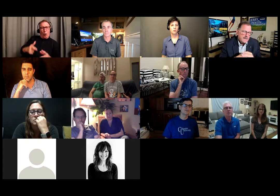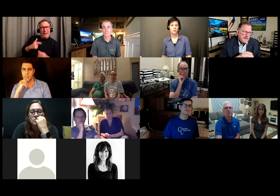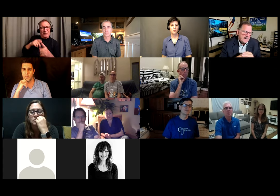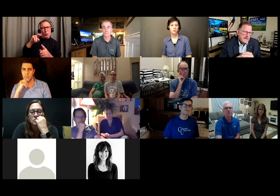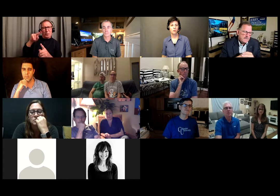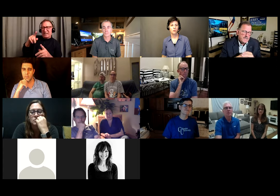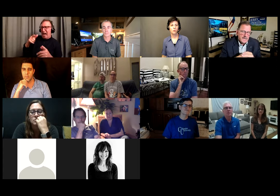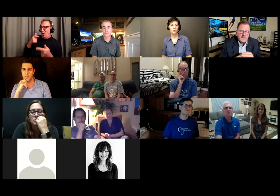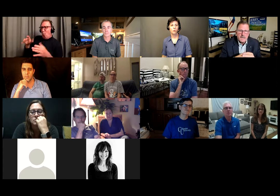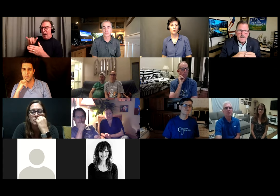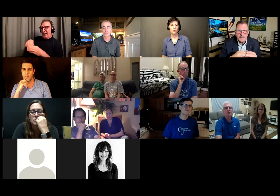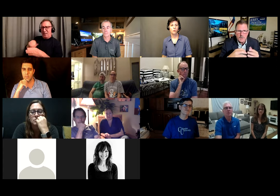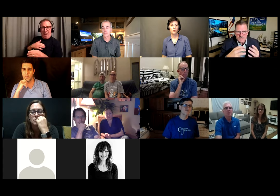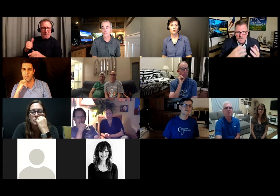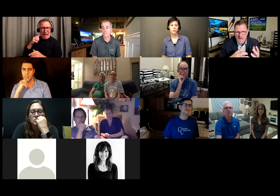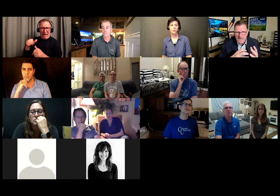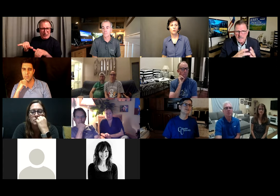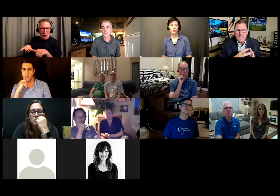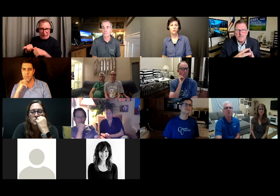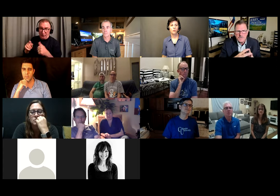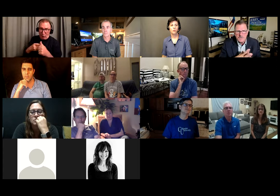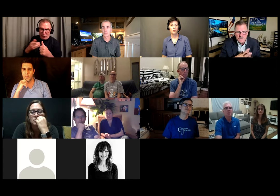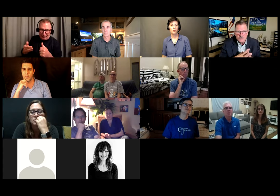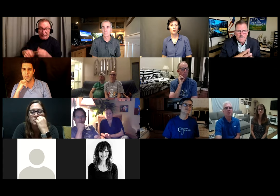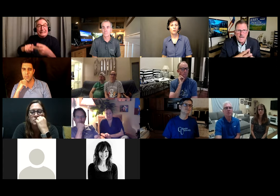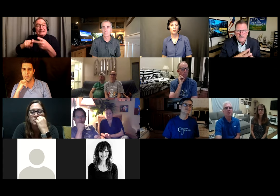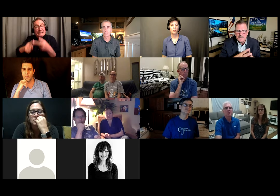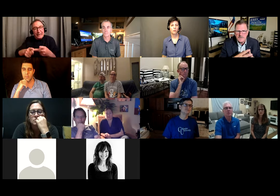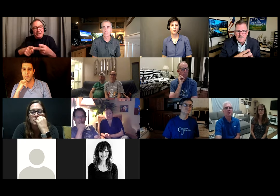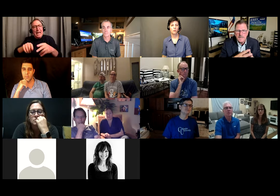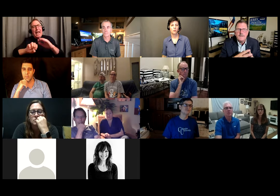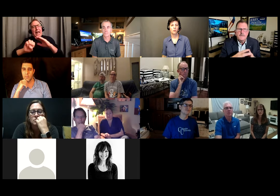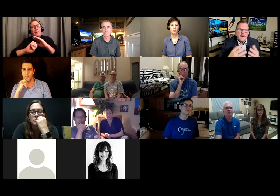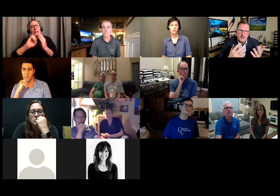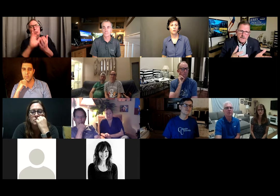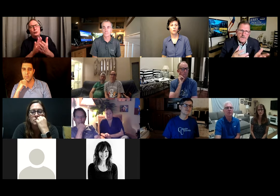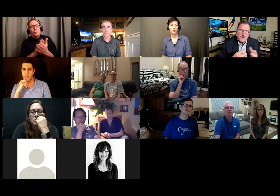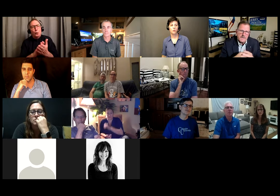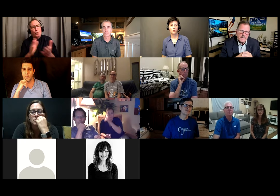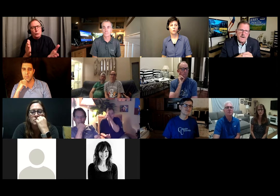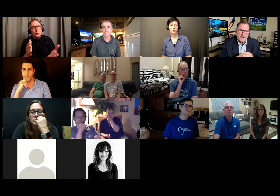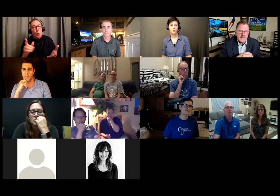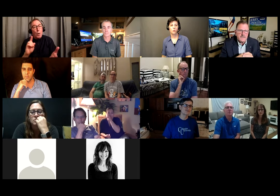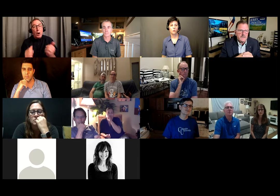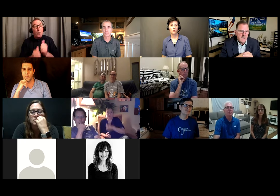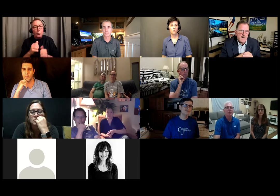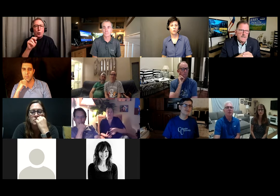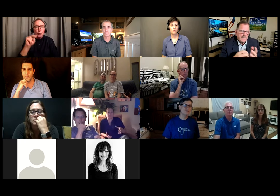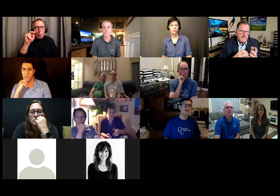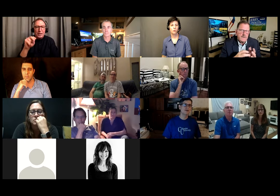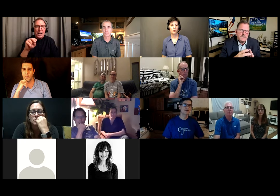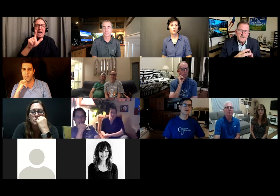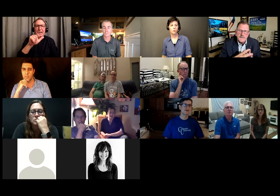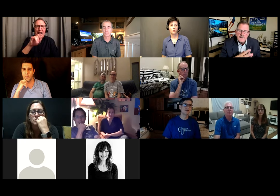backyard. Second, the most impacted elementary schools we have in this city are in the north end of town, Leidickson,